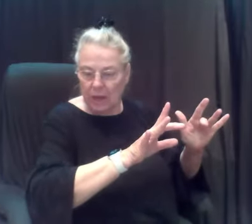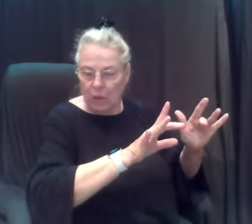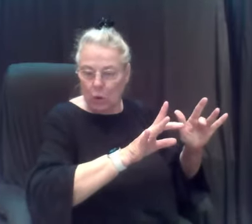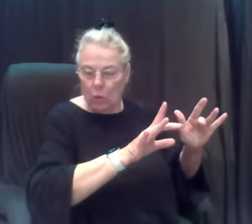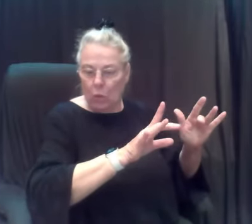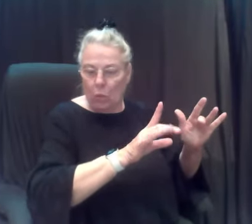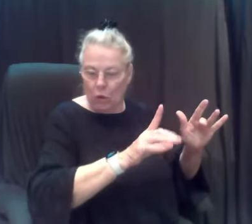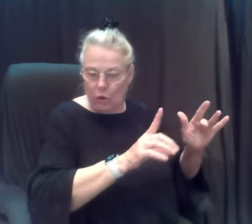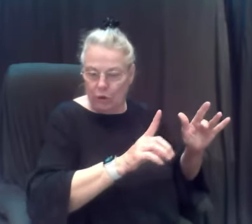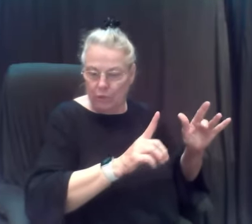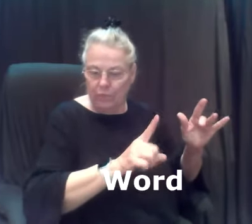Word.